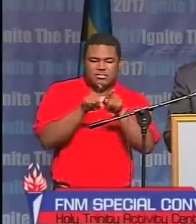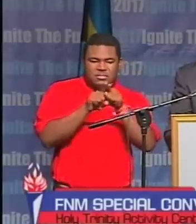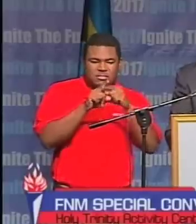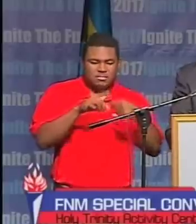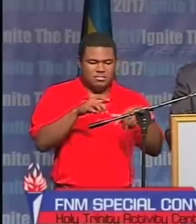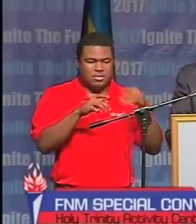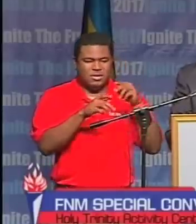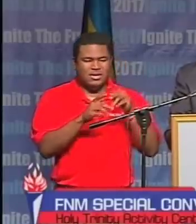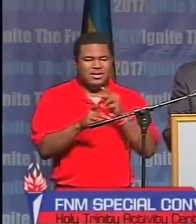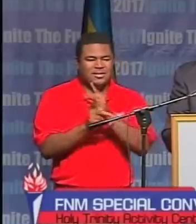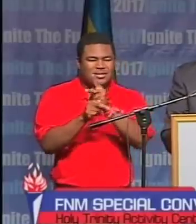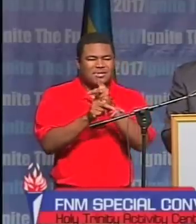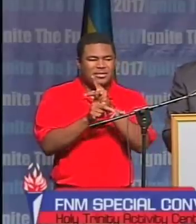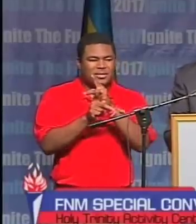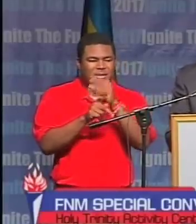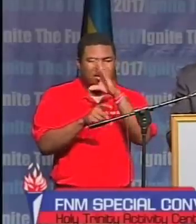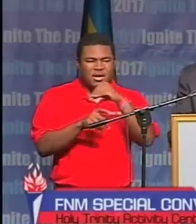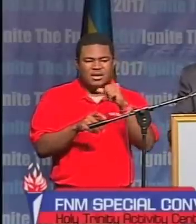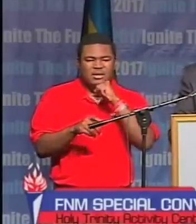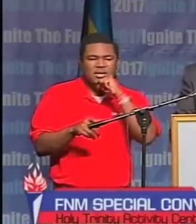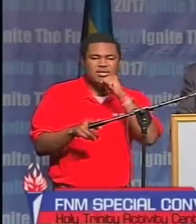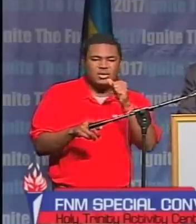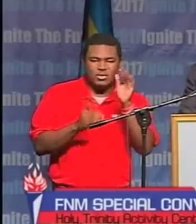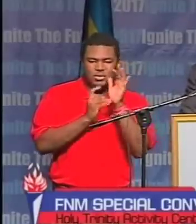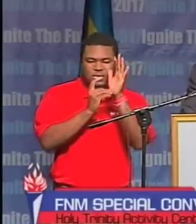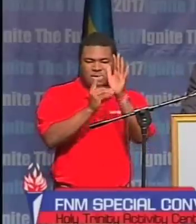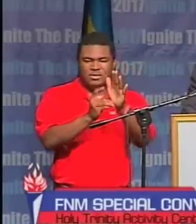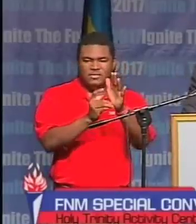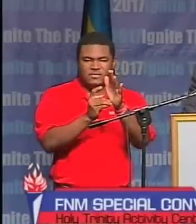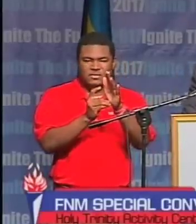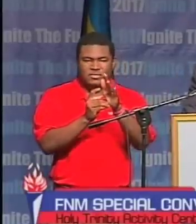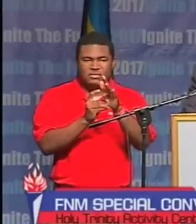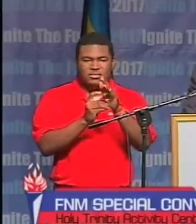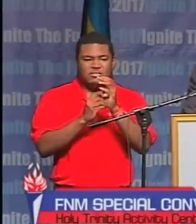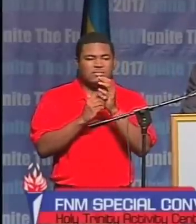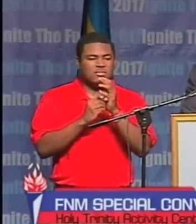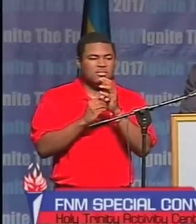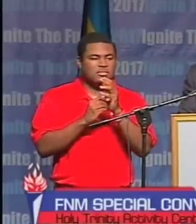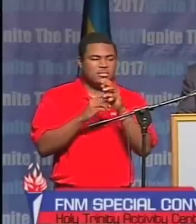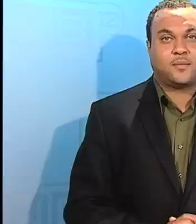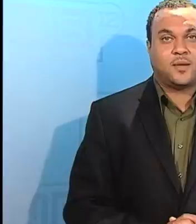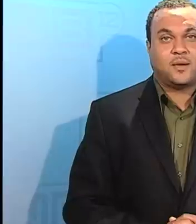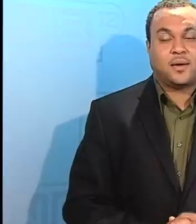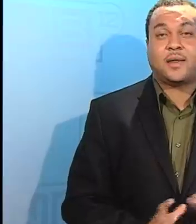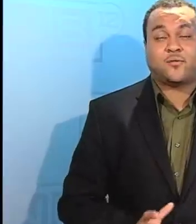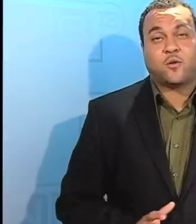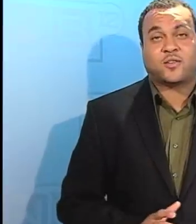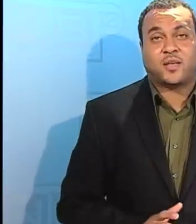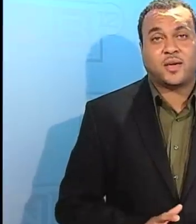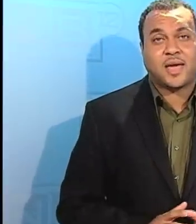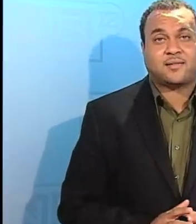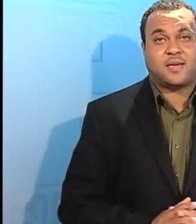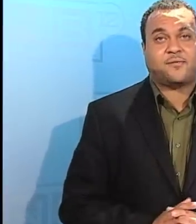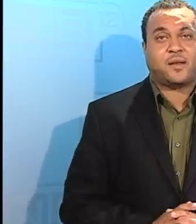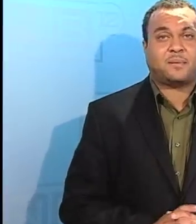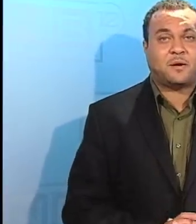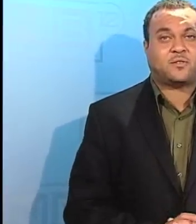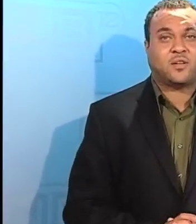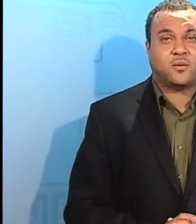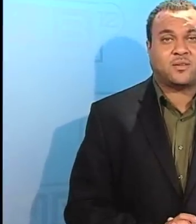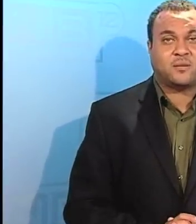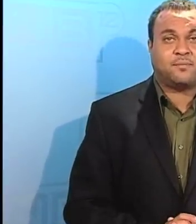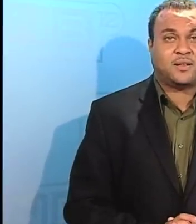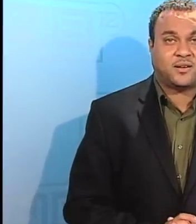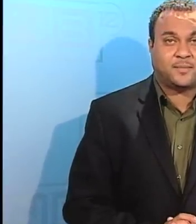to deliver in real terms for the people they pretend to care about. MILES And of course, Nakia, as the FNM